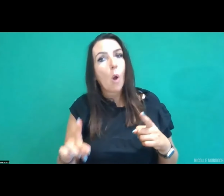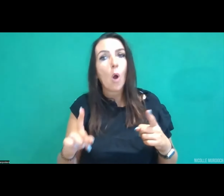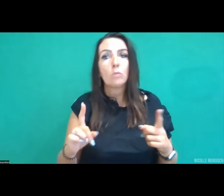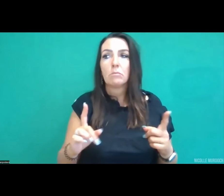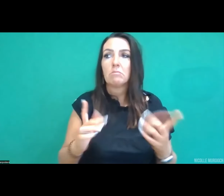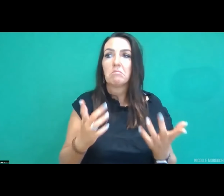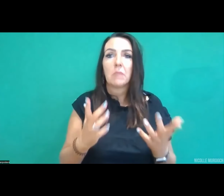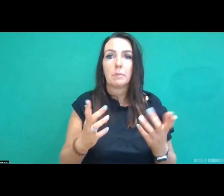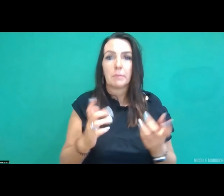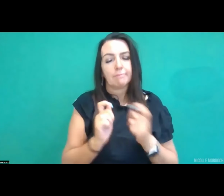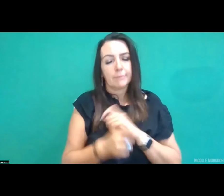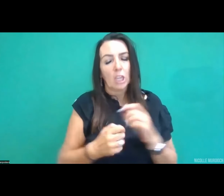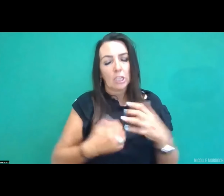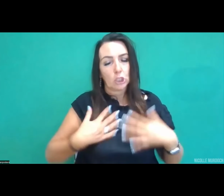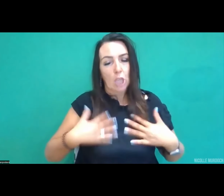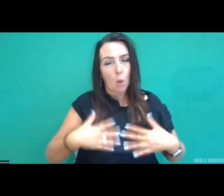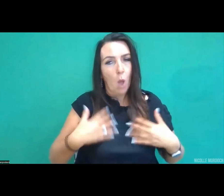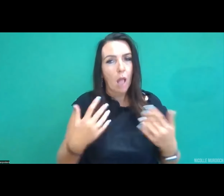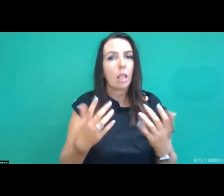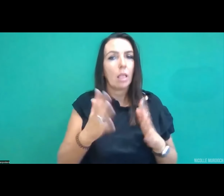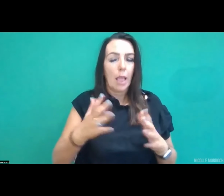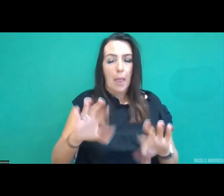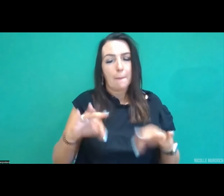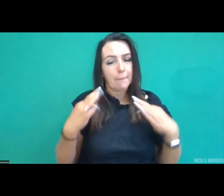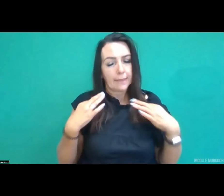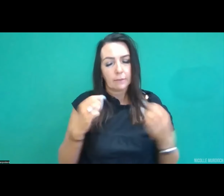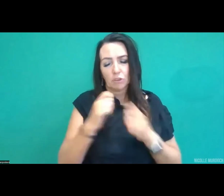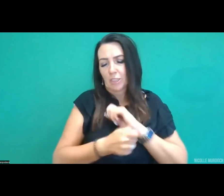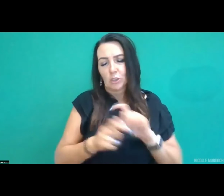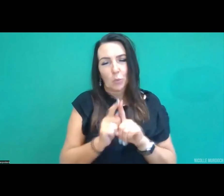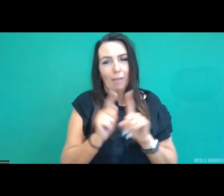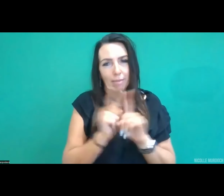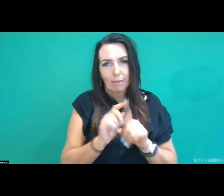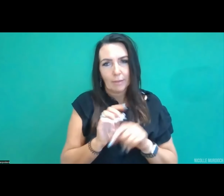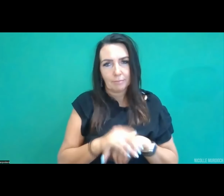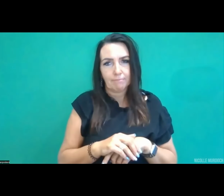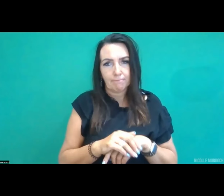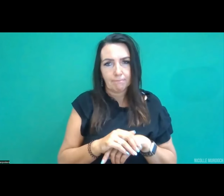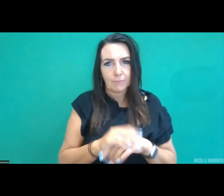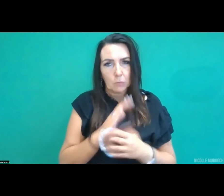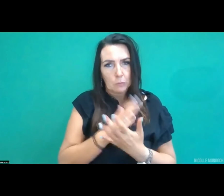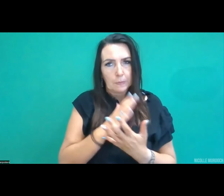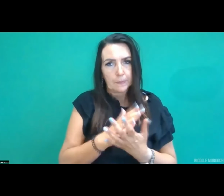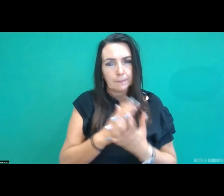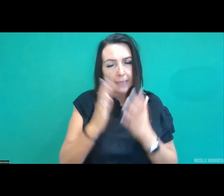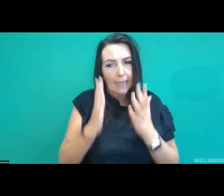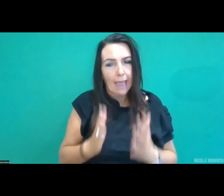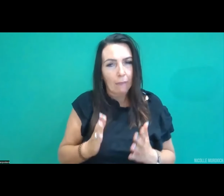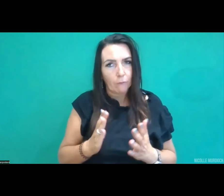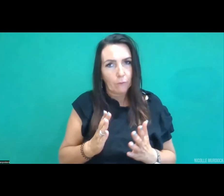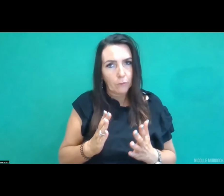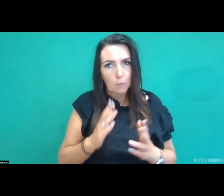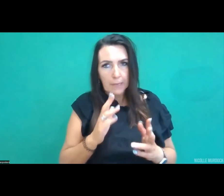the towels. It's about changing the bedding. So it's, again, like I say, it's about being really, really